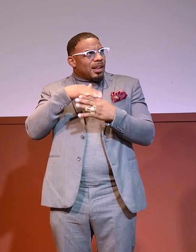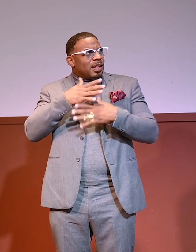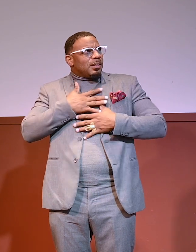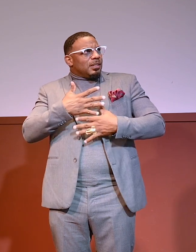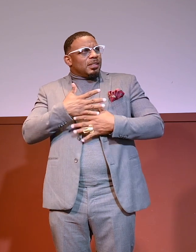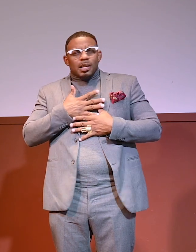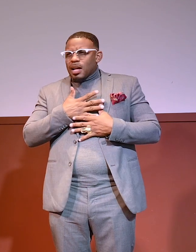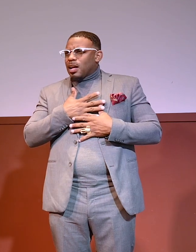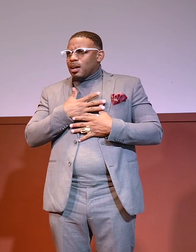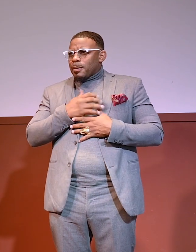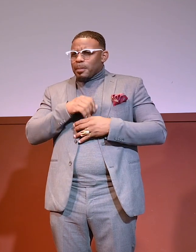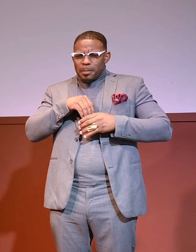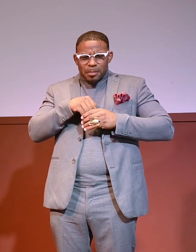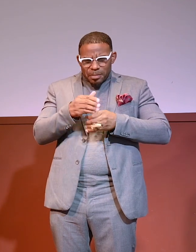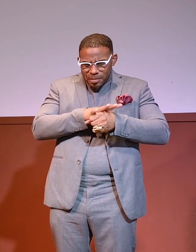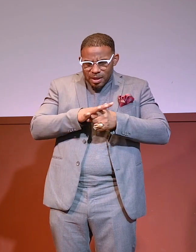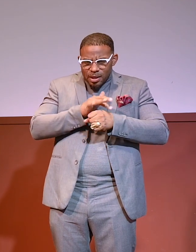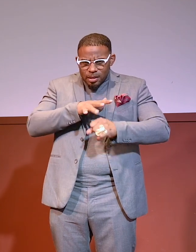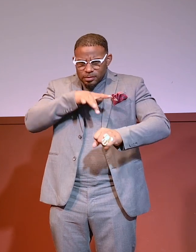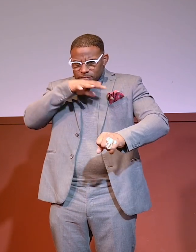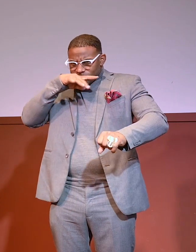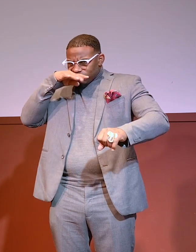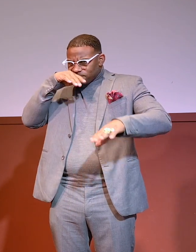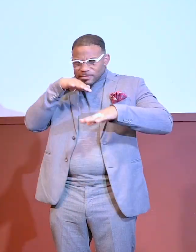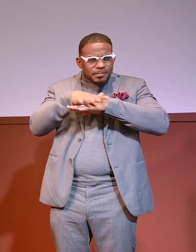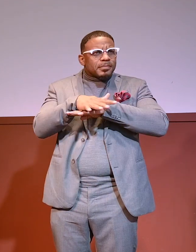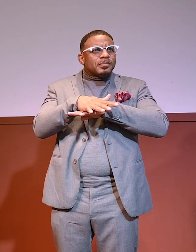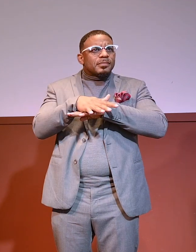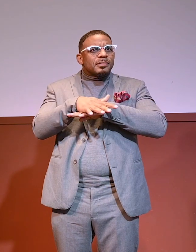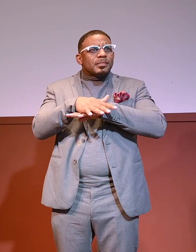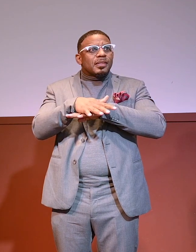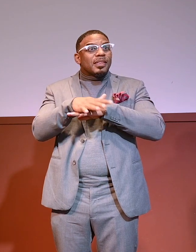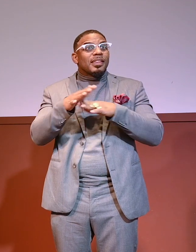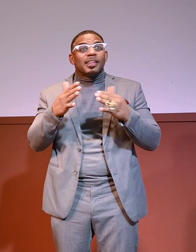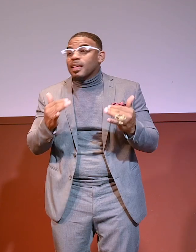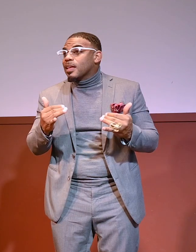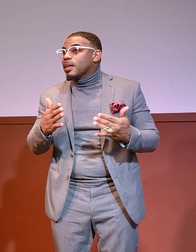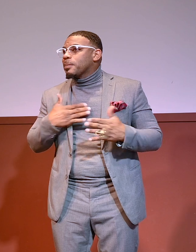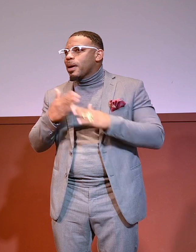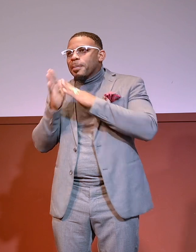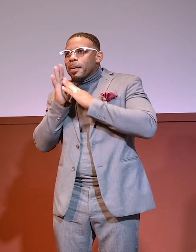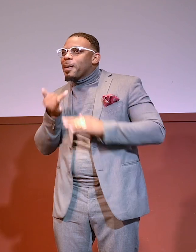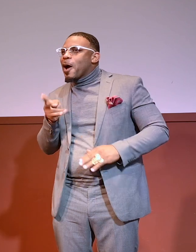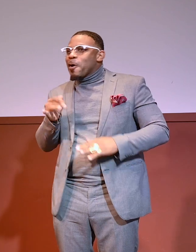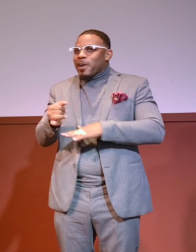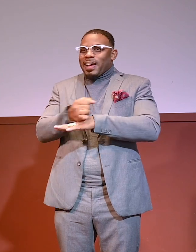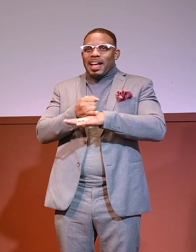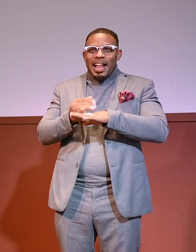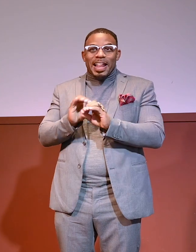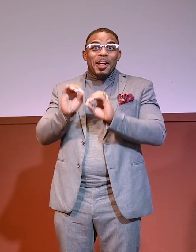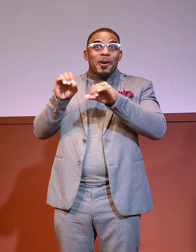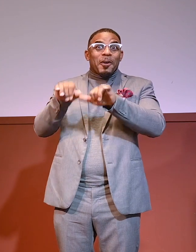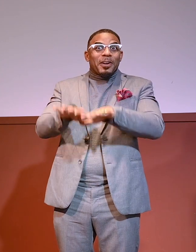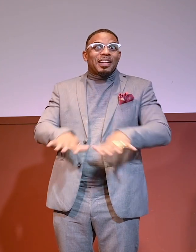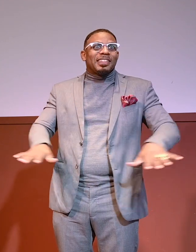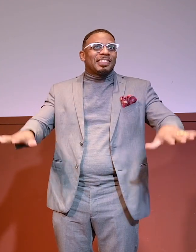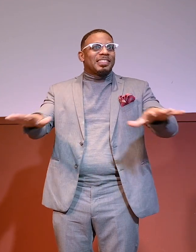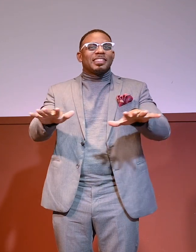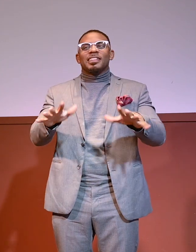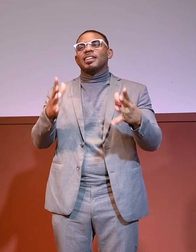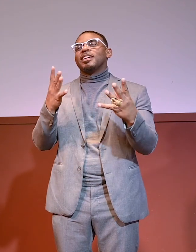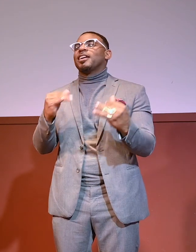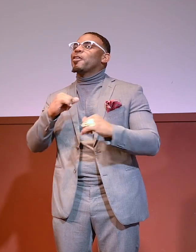lungs, an oxygen pocket that must exhale the instinct to drown. Today, my bed is my own island in an ocean of suns,